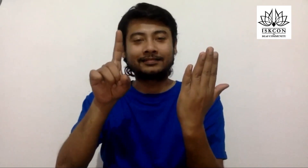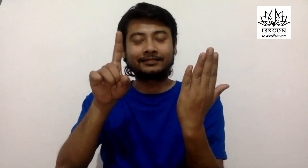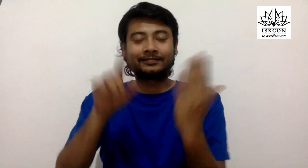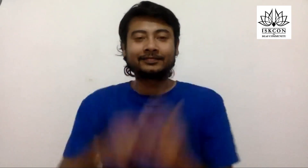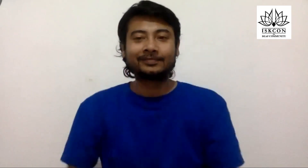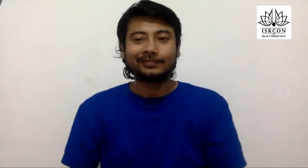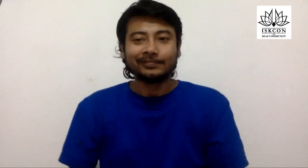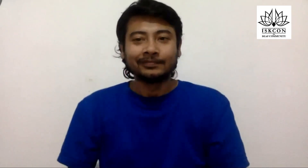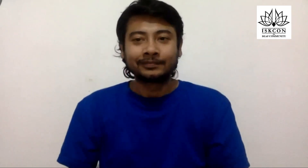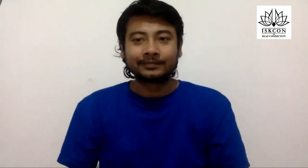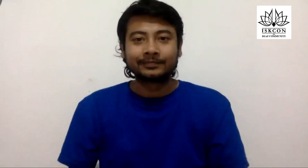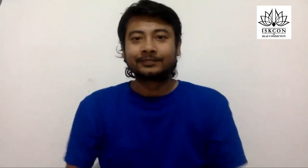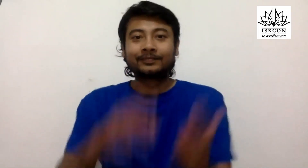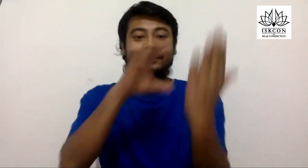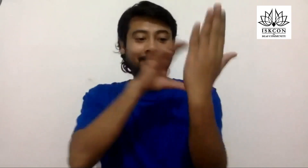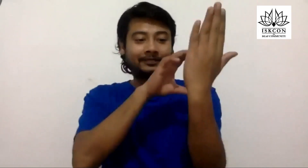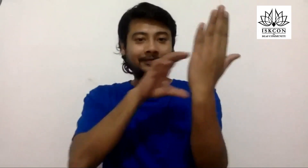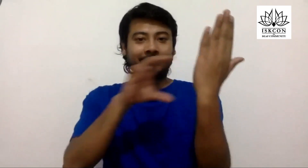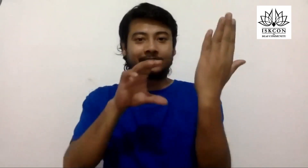So go to the second verse now.